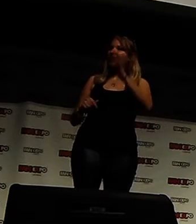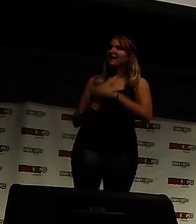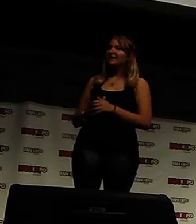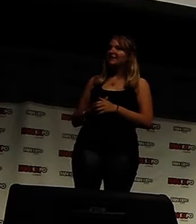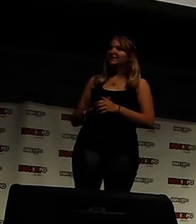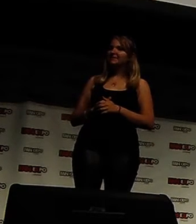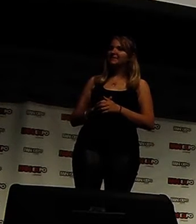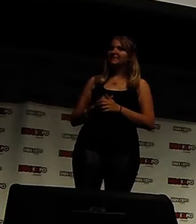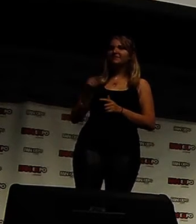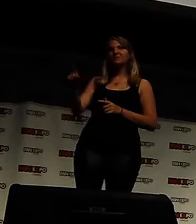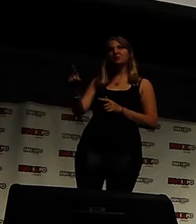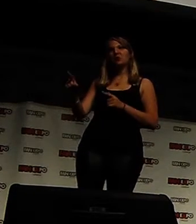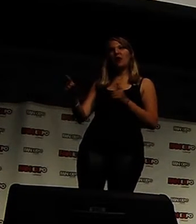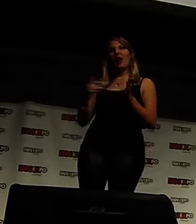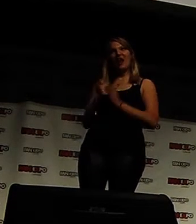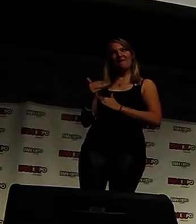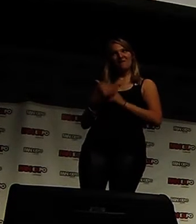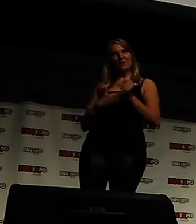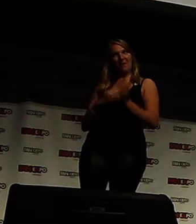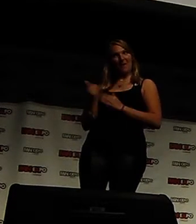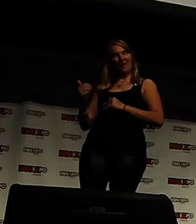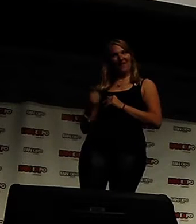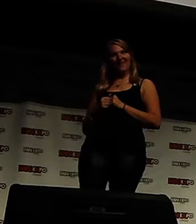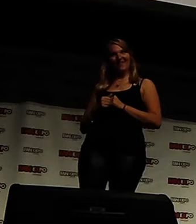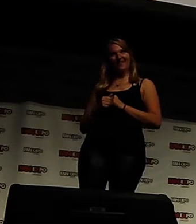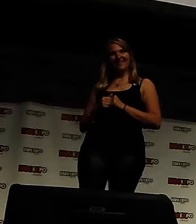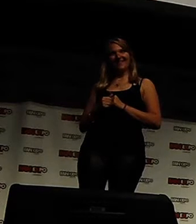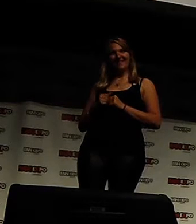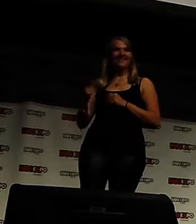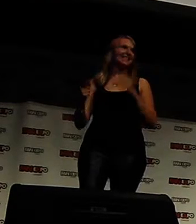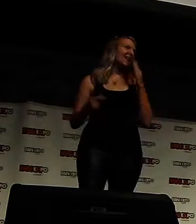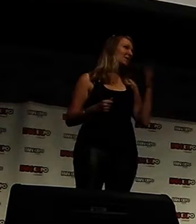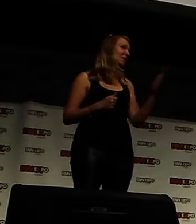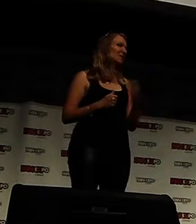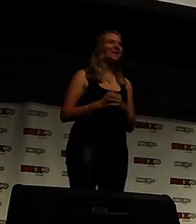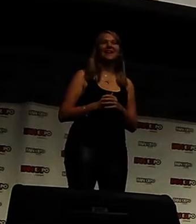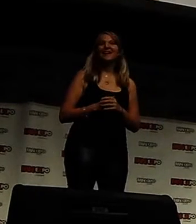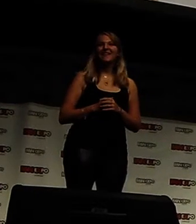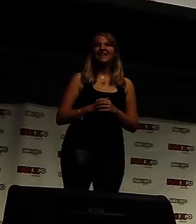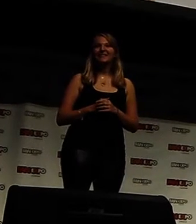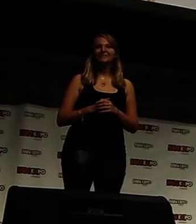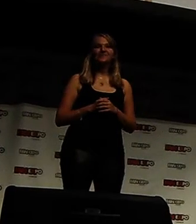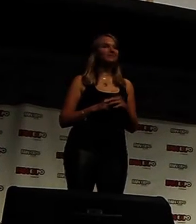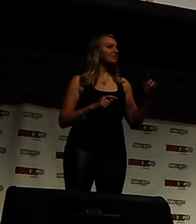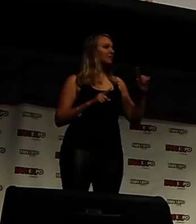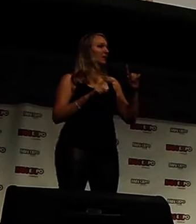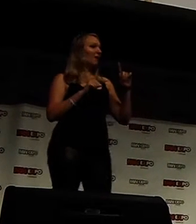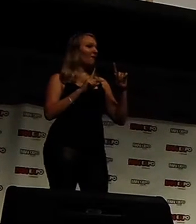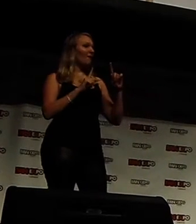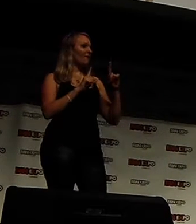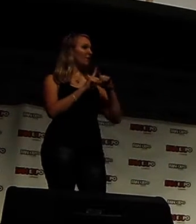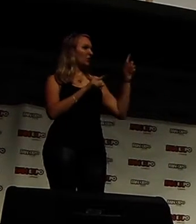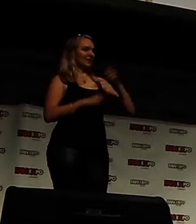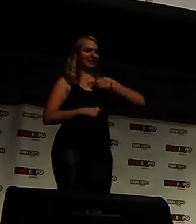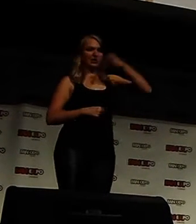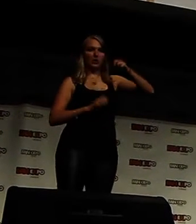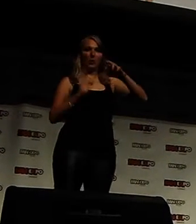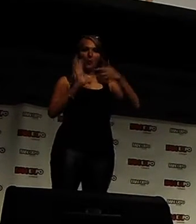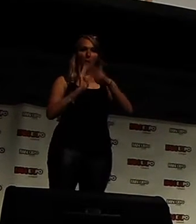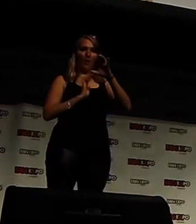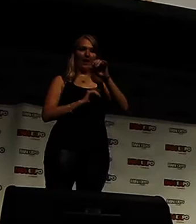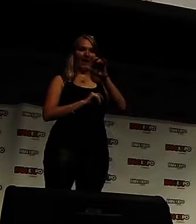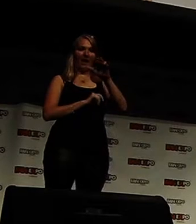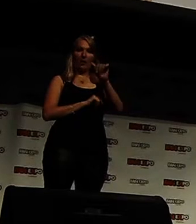Hello. You look so comfortable. Thank you. So when you were first given the role of Clara, were you